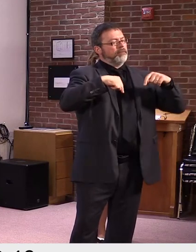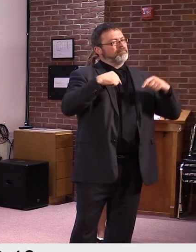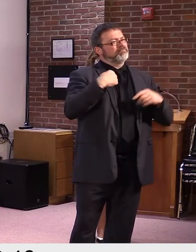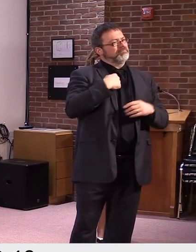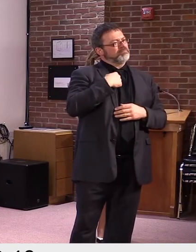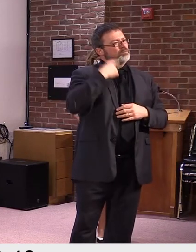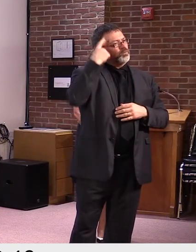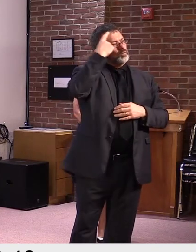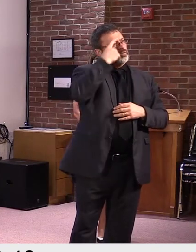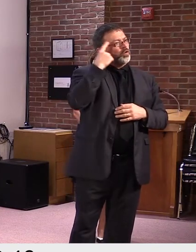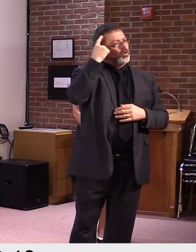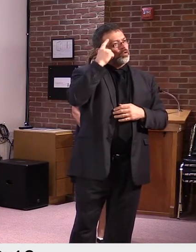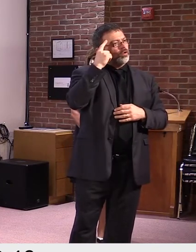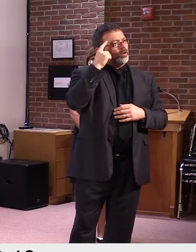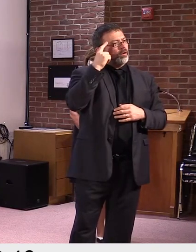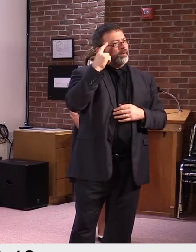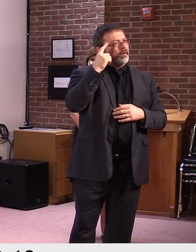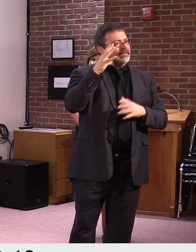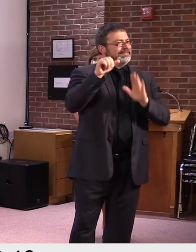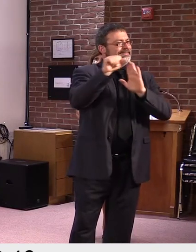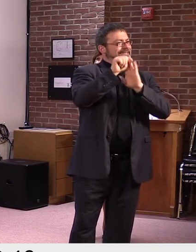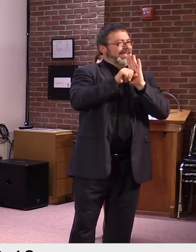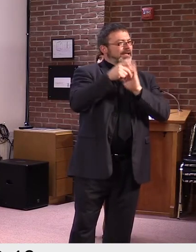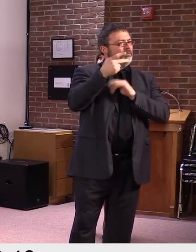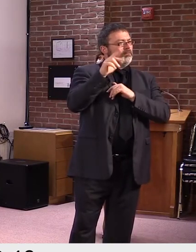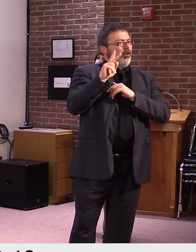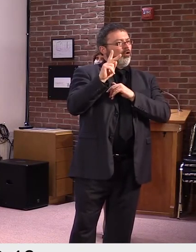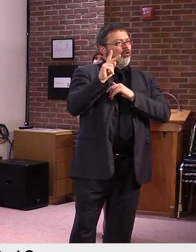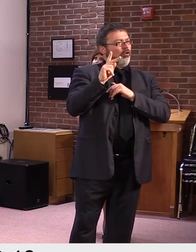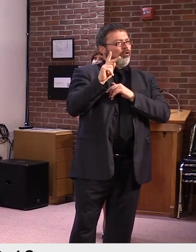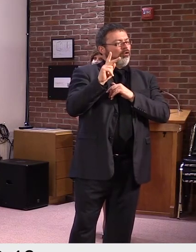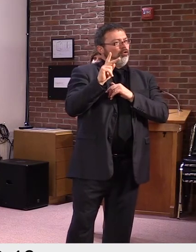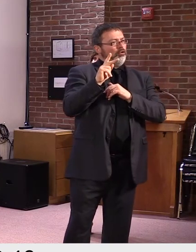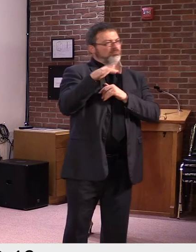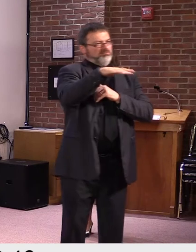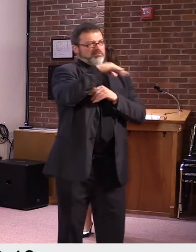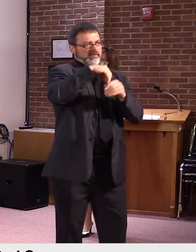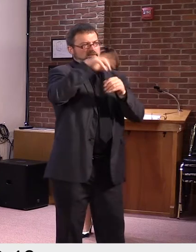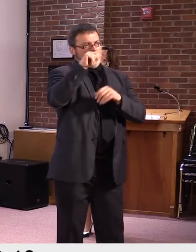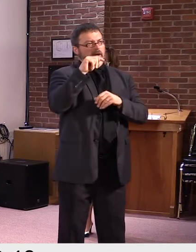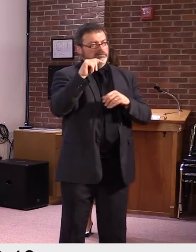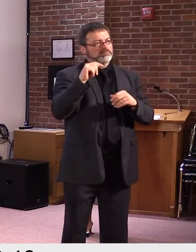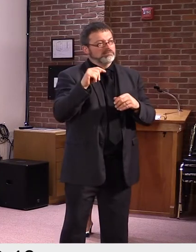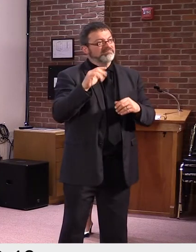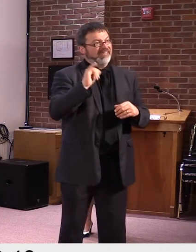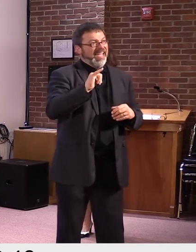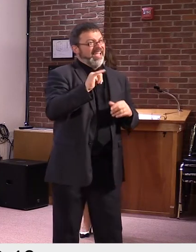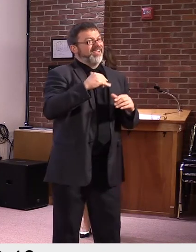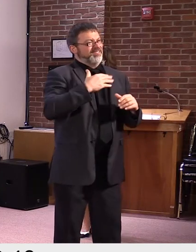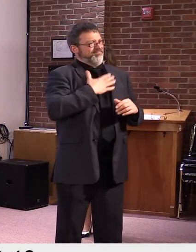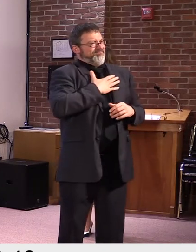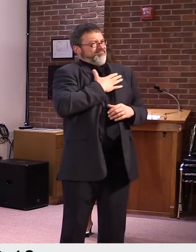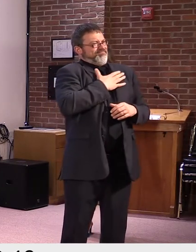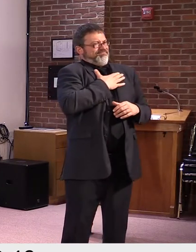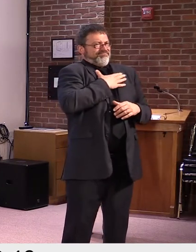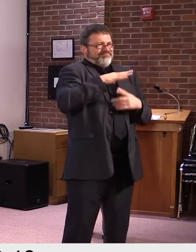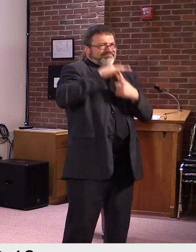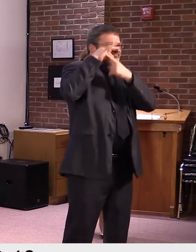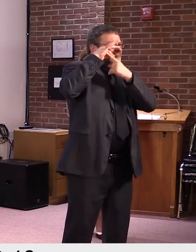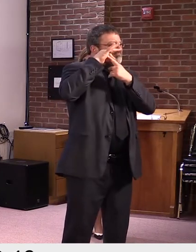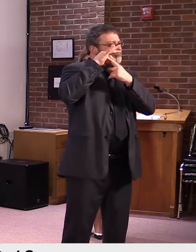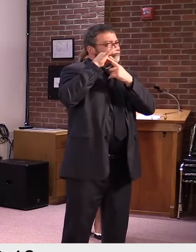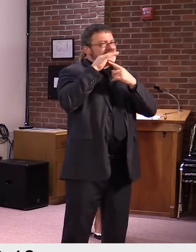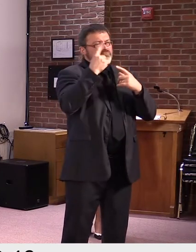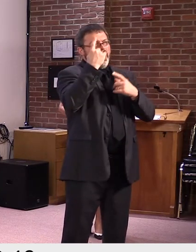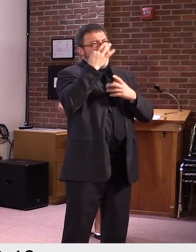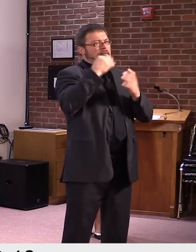state parks, one of the most beautiful, is named Camp Kill Care State Park. And that's three words, each word begins